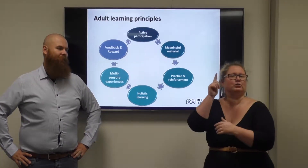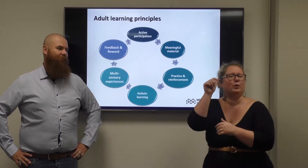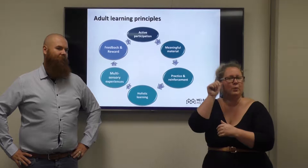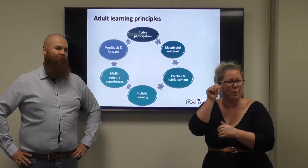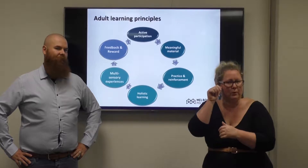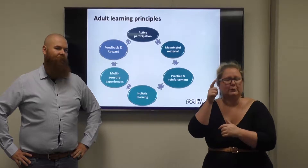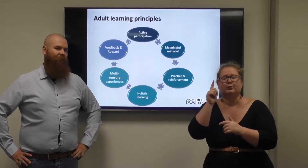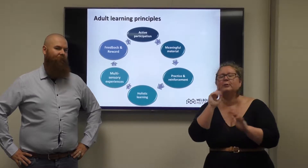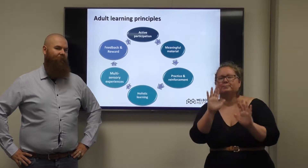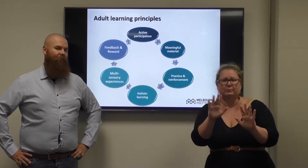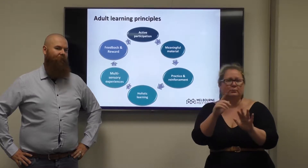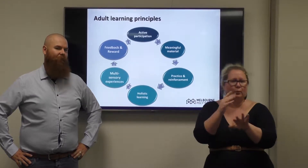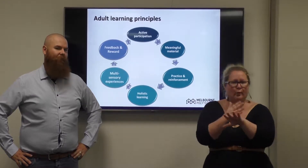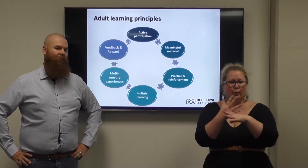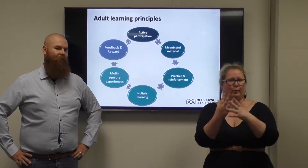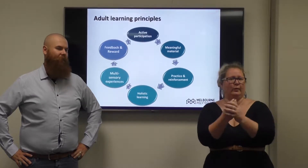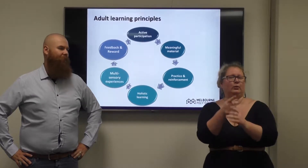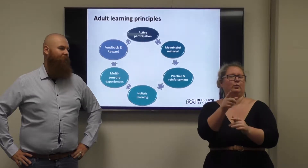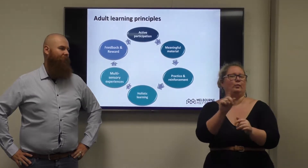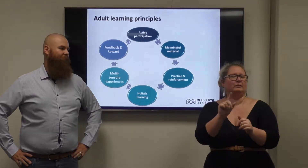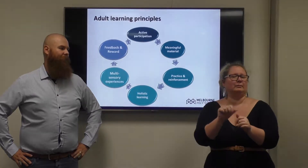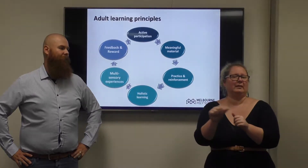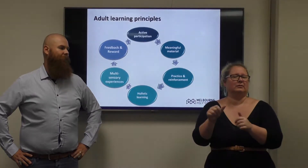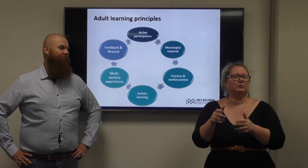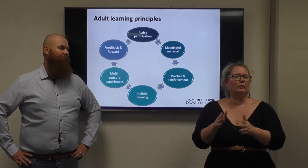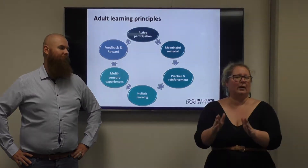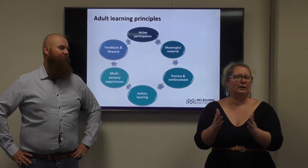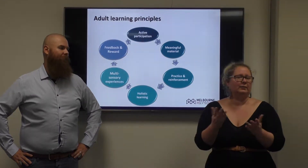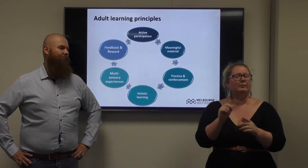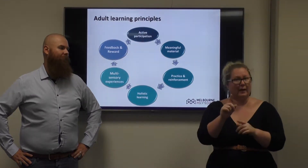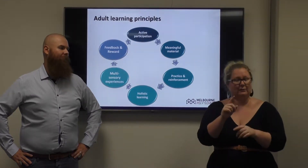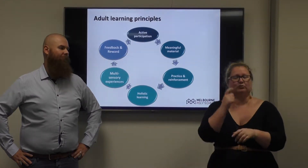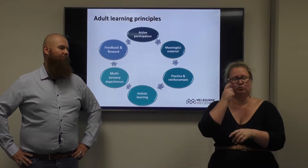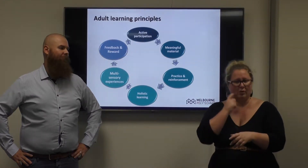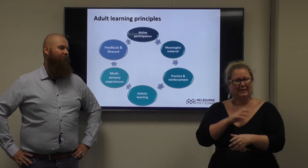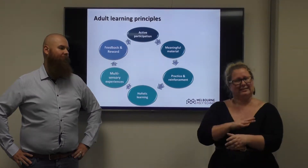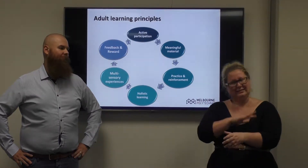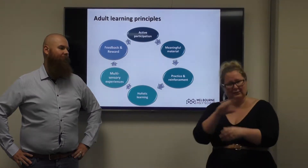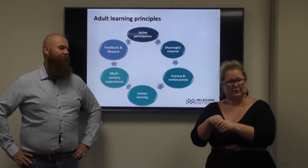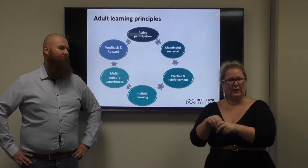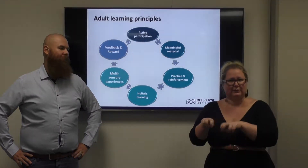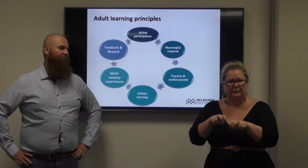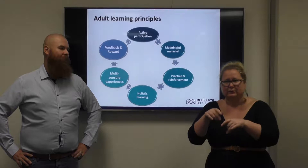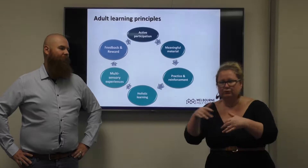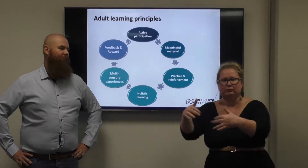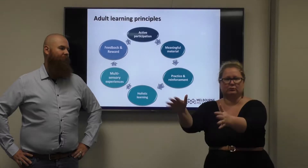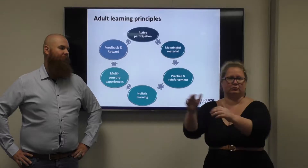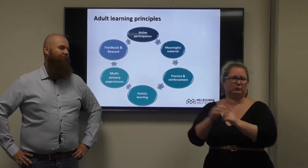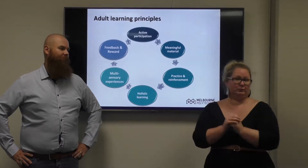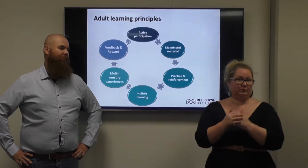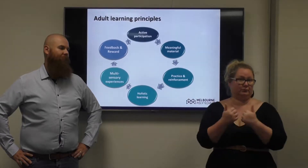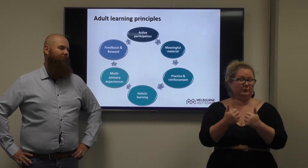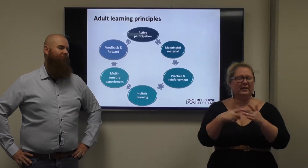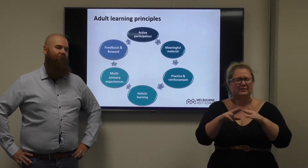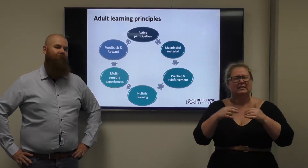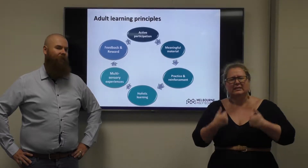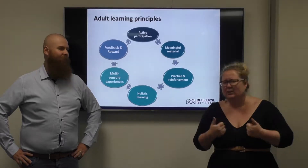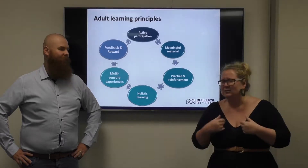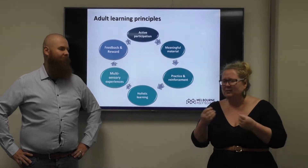fine. Just let the teachers know about that and they will work with you in the best way for you. but do try to involve yourself and participate